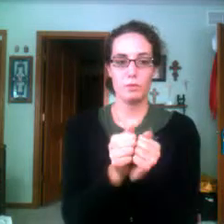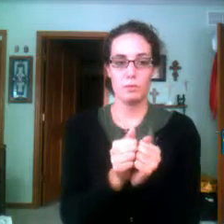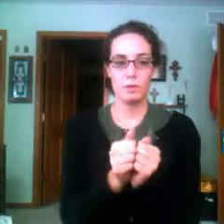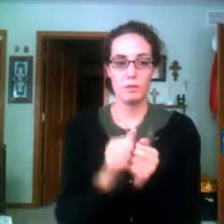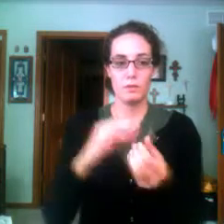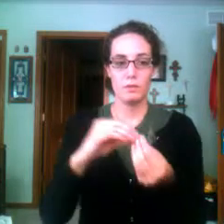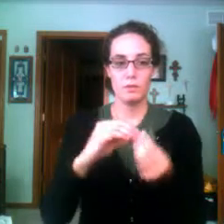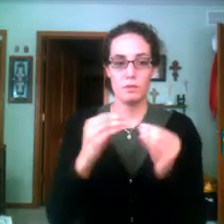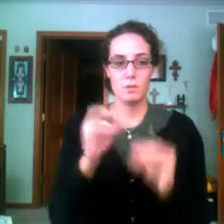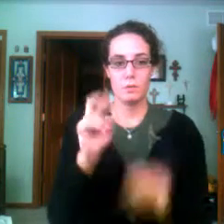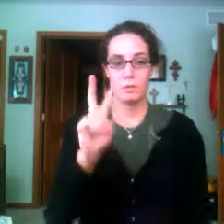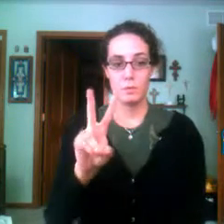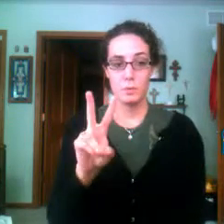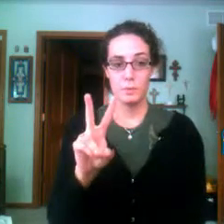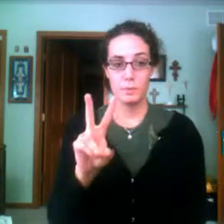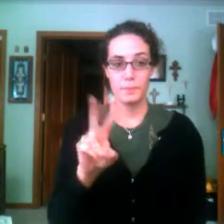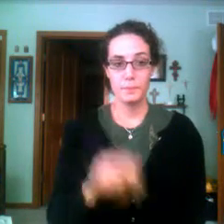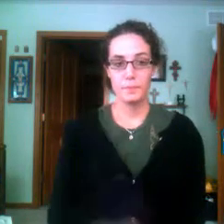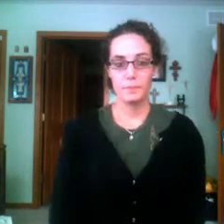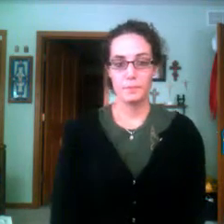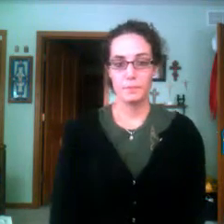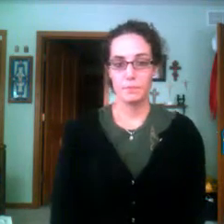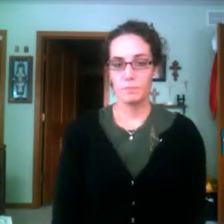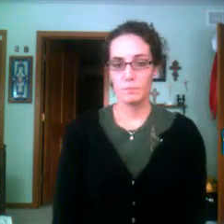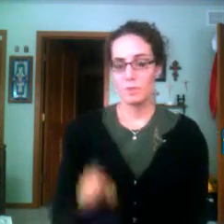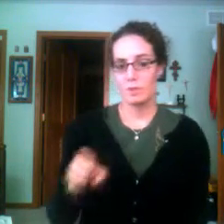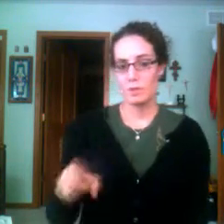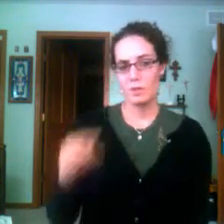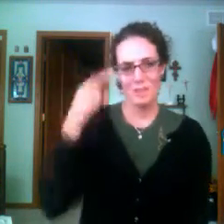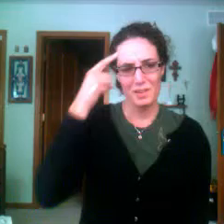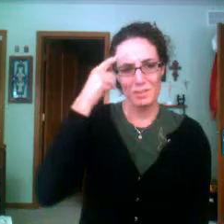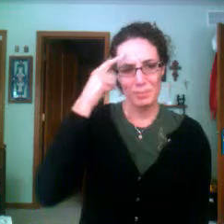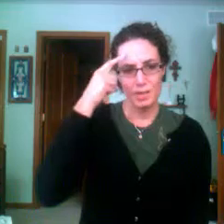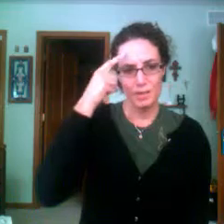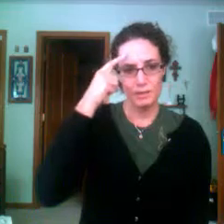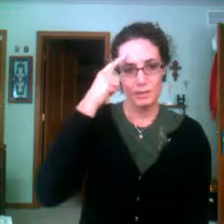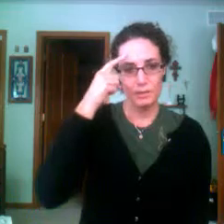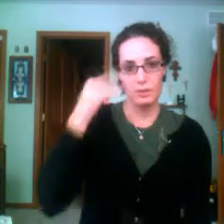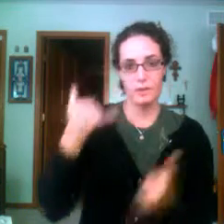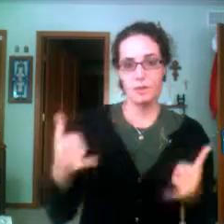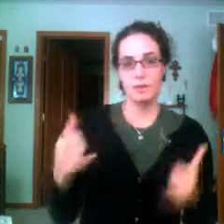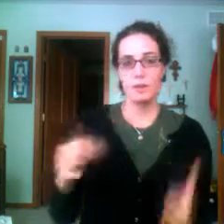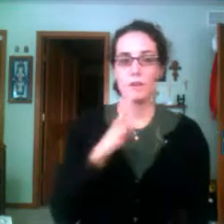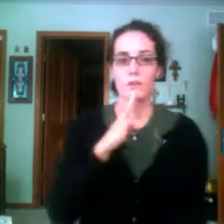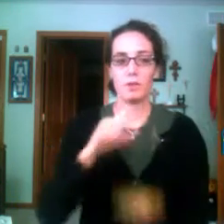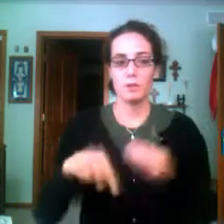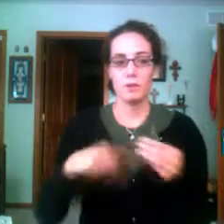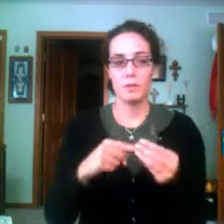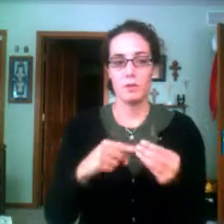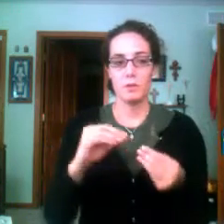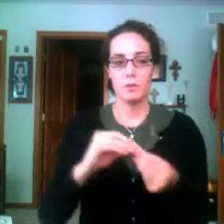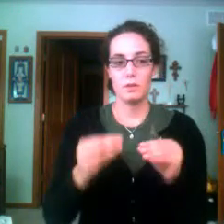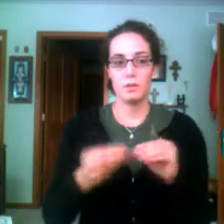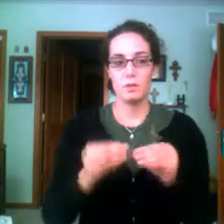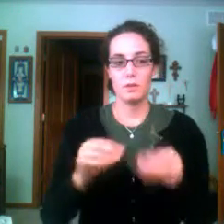2. Now, with this in mind, we can now talk about numbers and how they are classified and